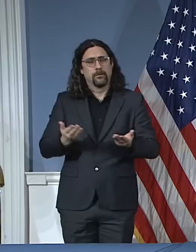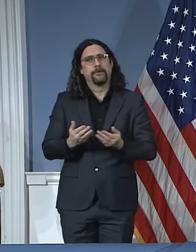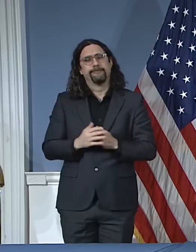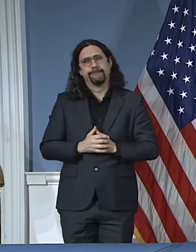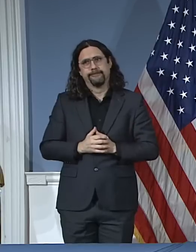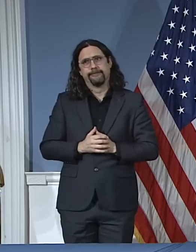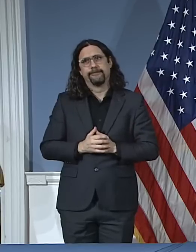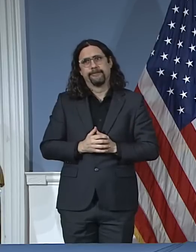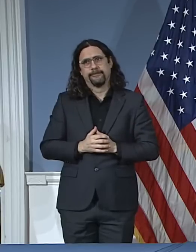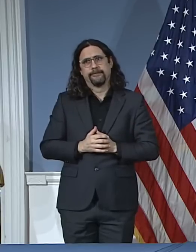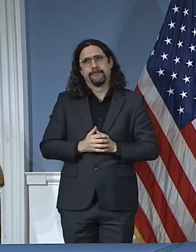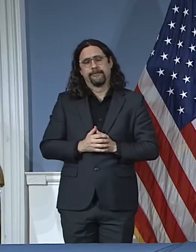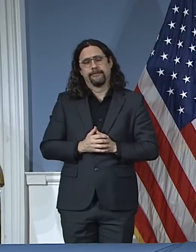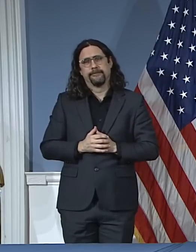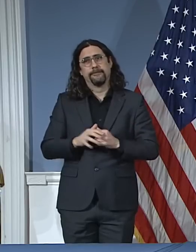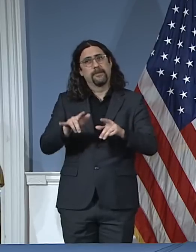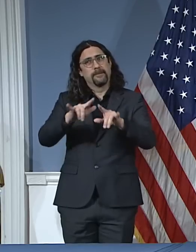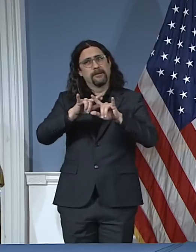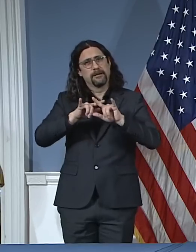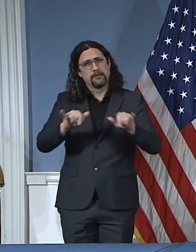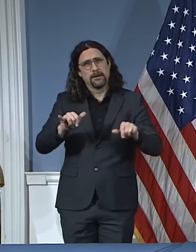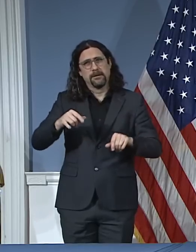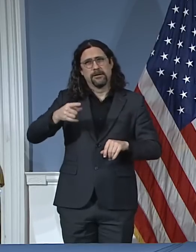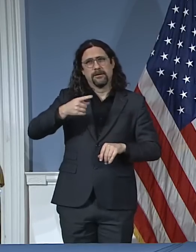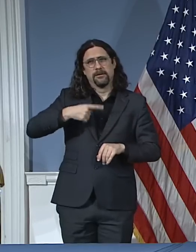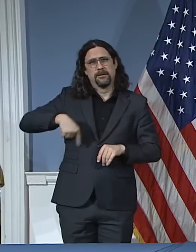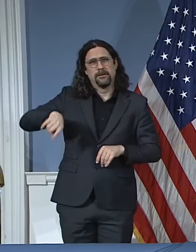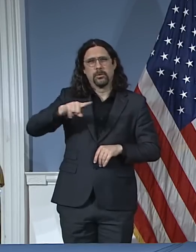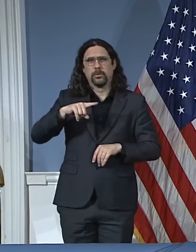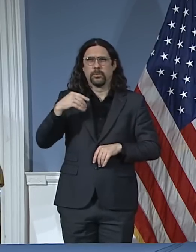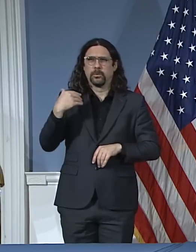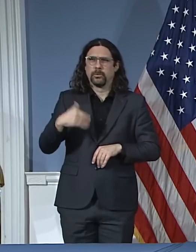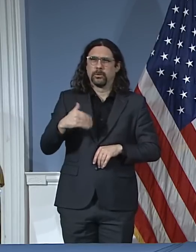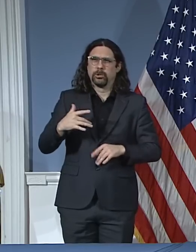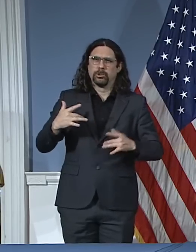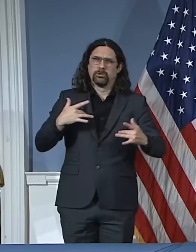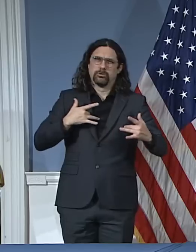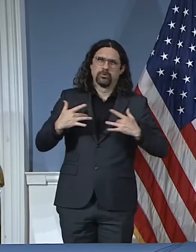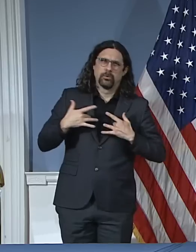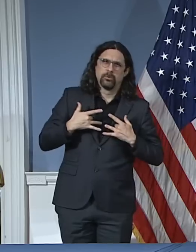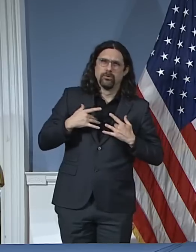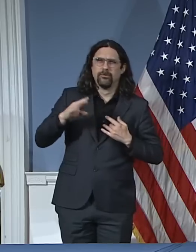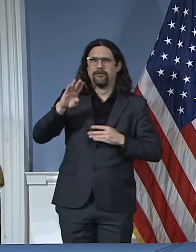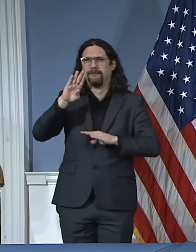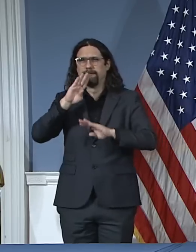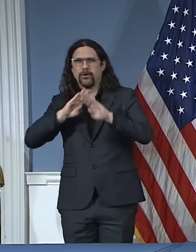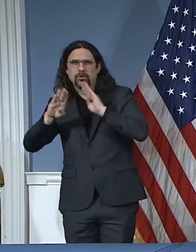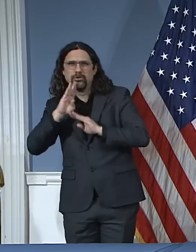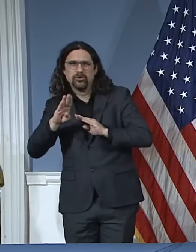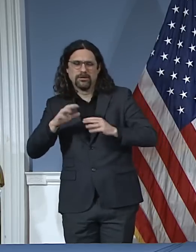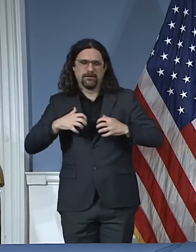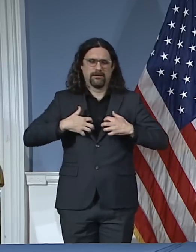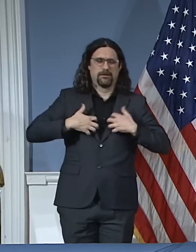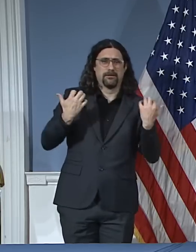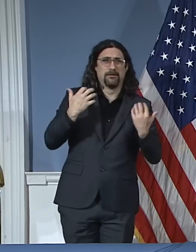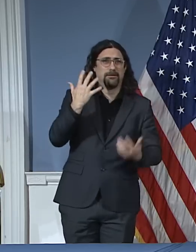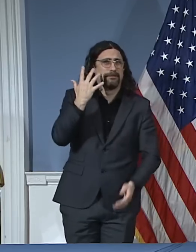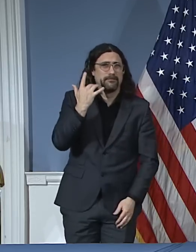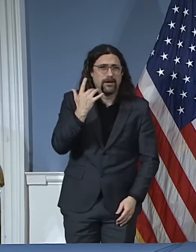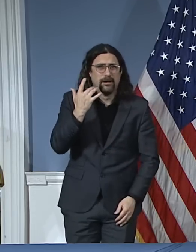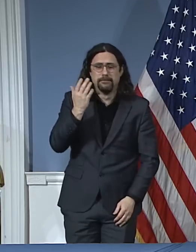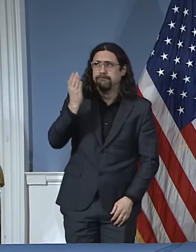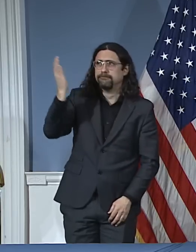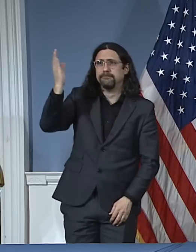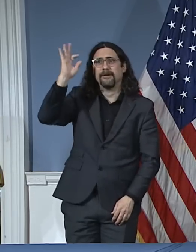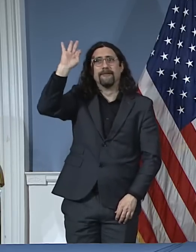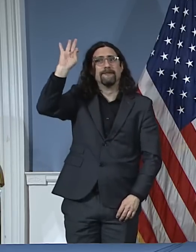and angry and frustrated at the lack of federal response, I am inspired by the response right here in New York City from